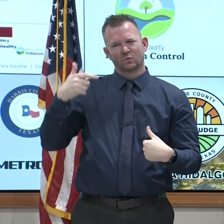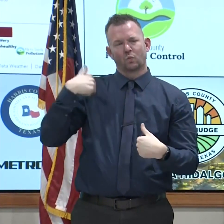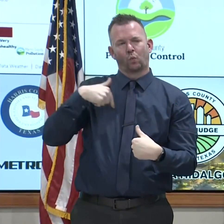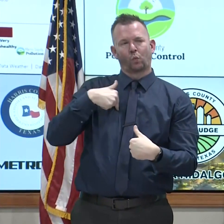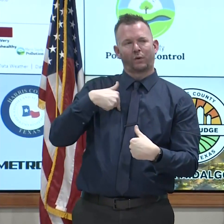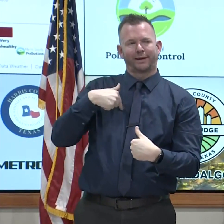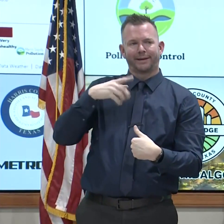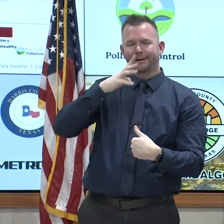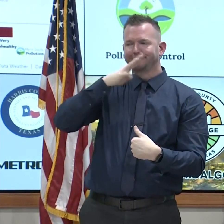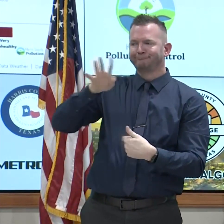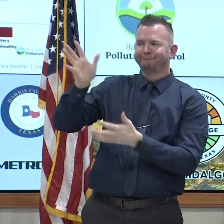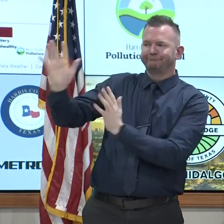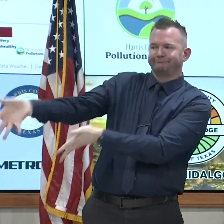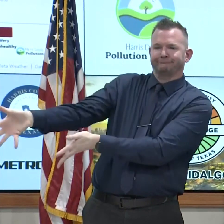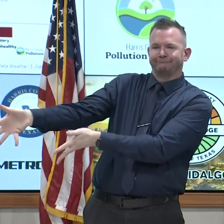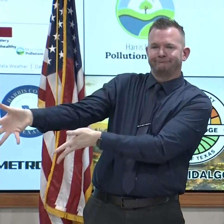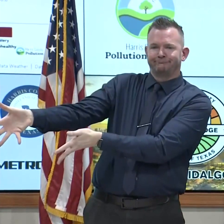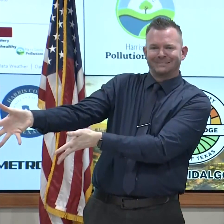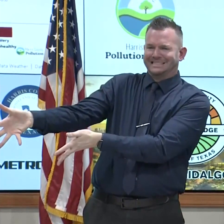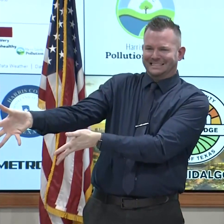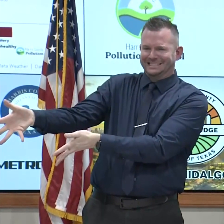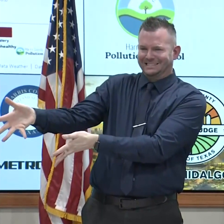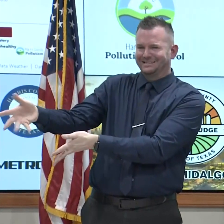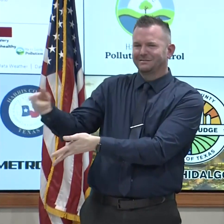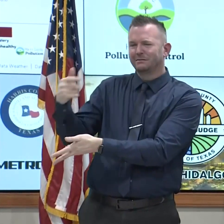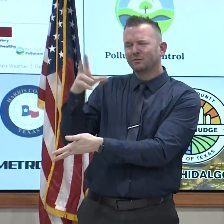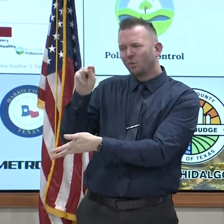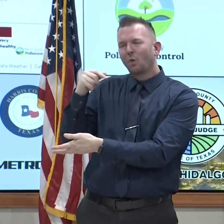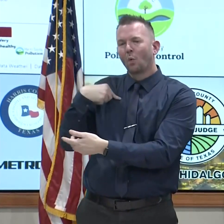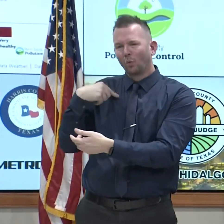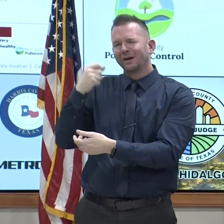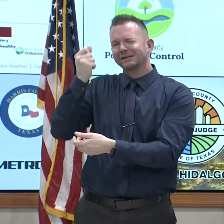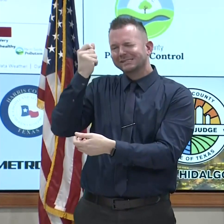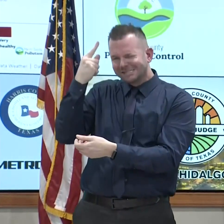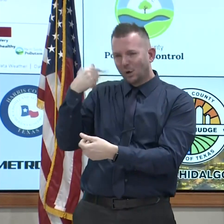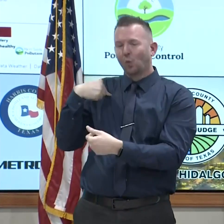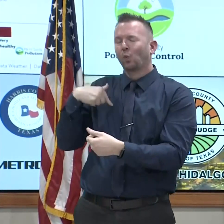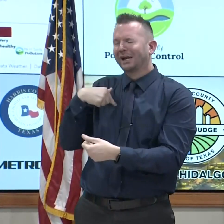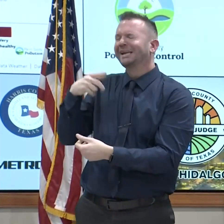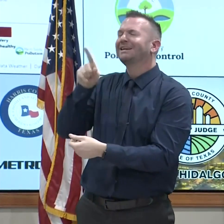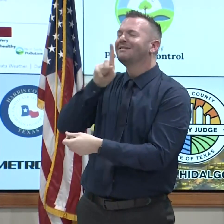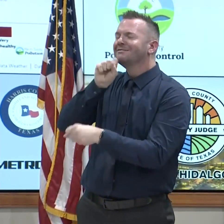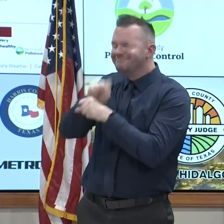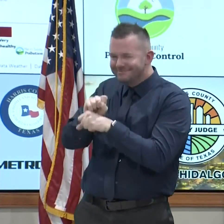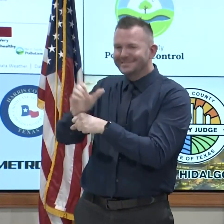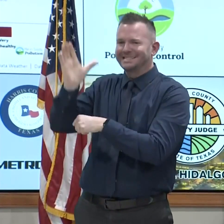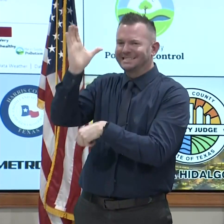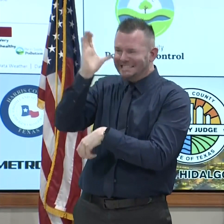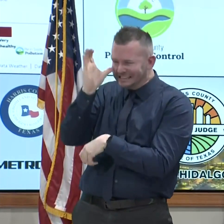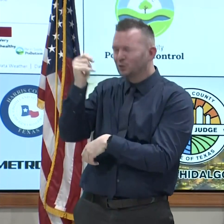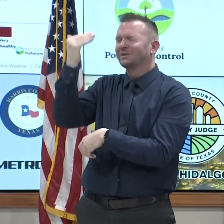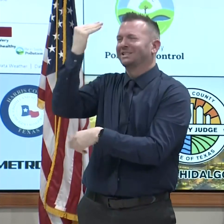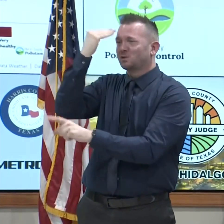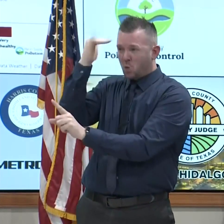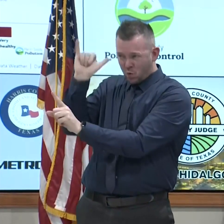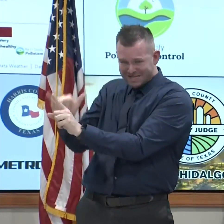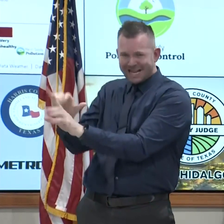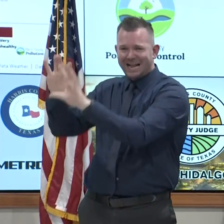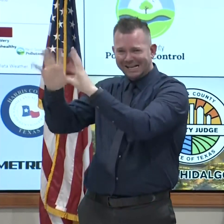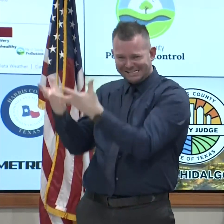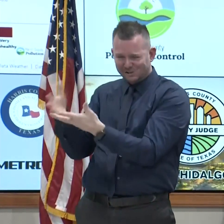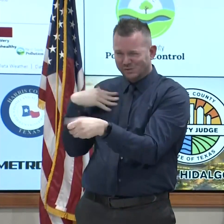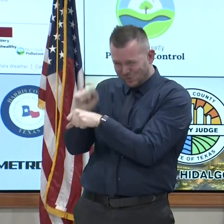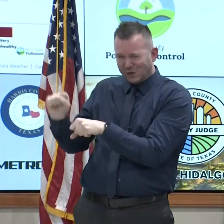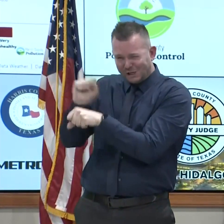healthy life. So I want folks to know that we know this, and we're working to protect you and to find that balance,